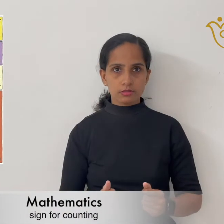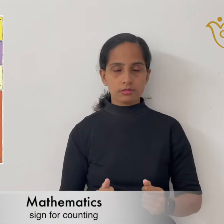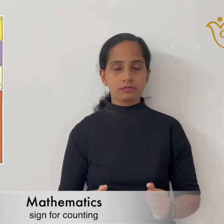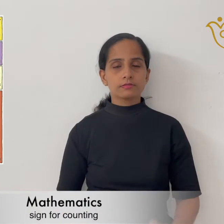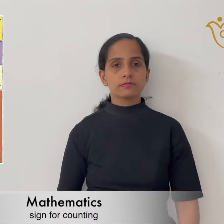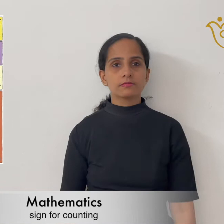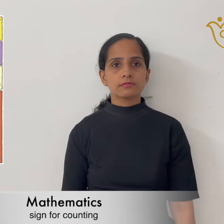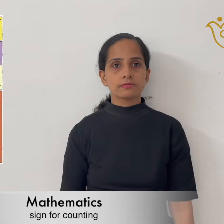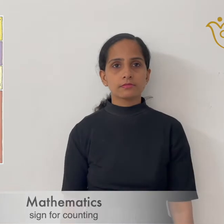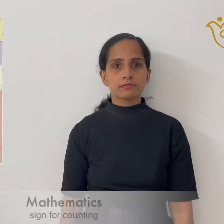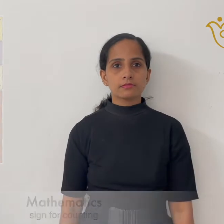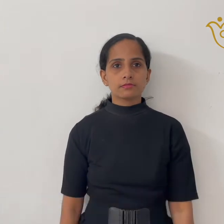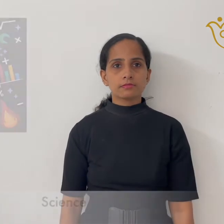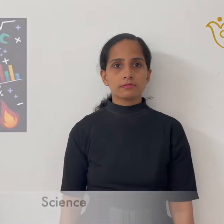mathematics,